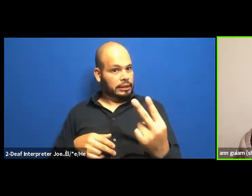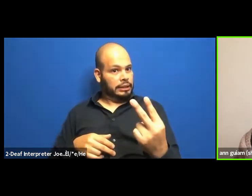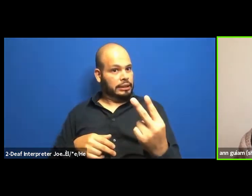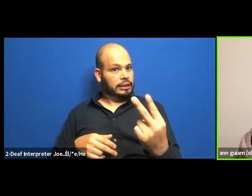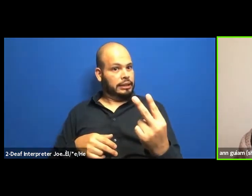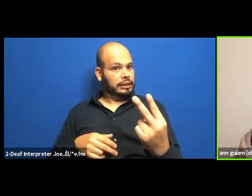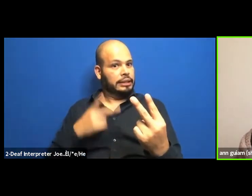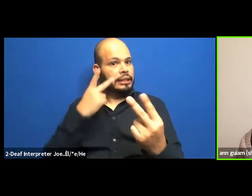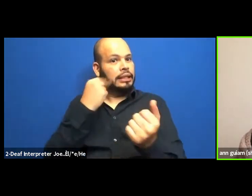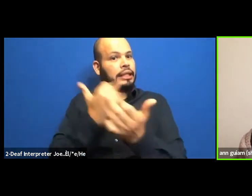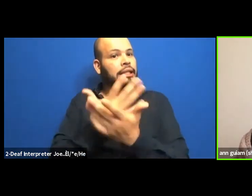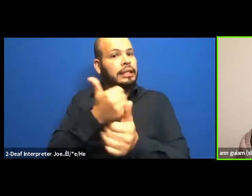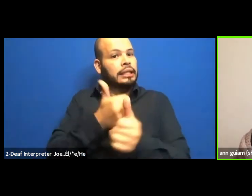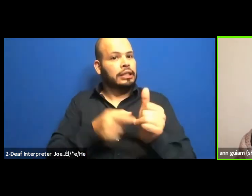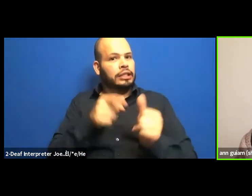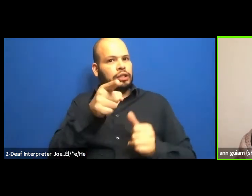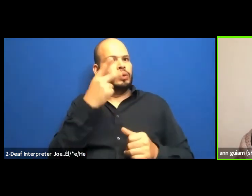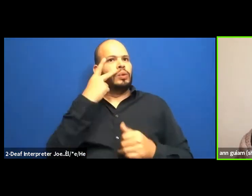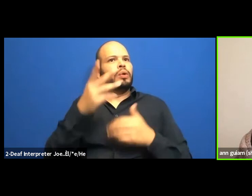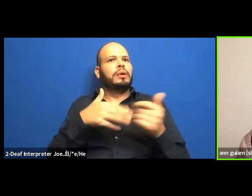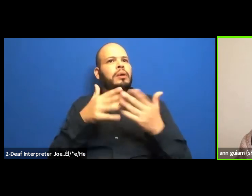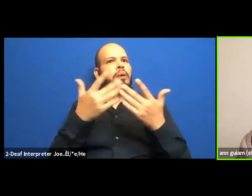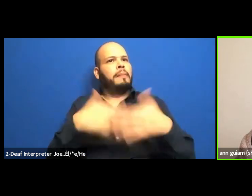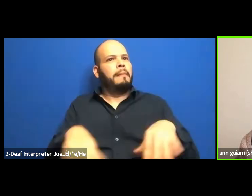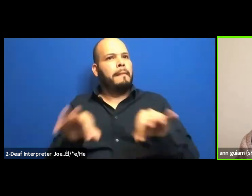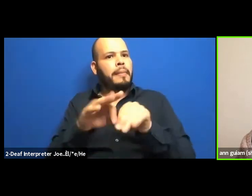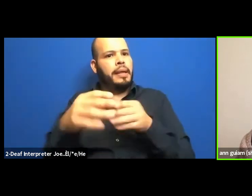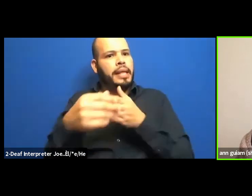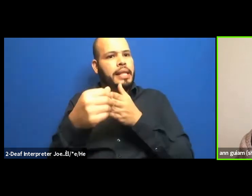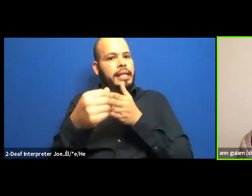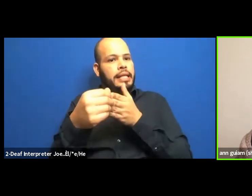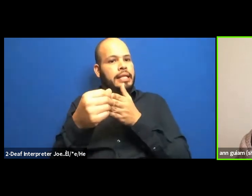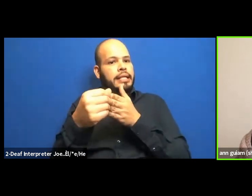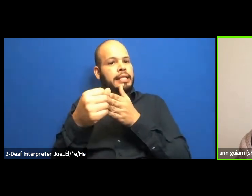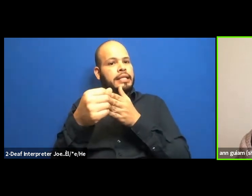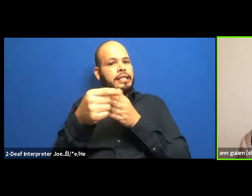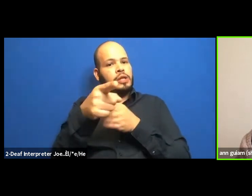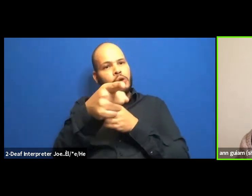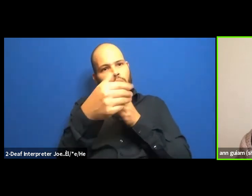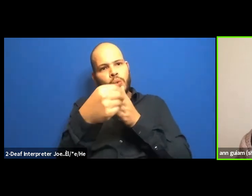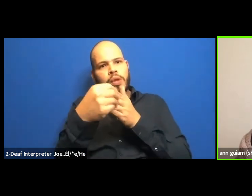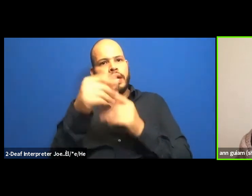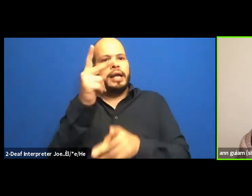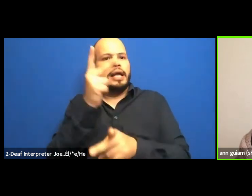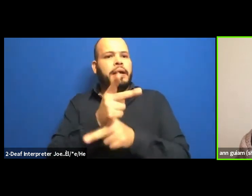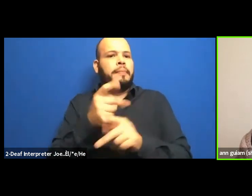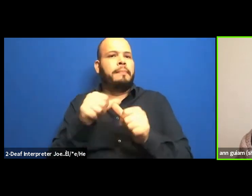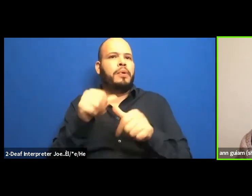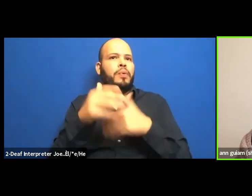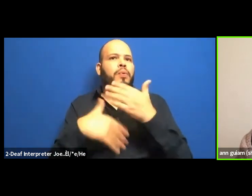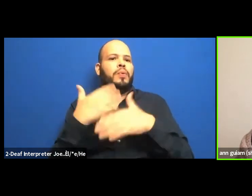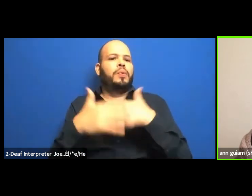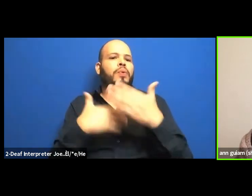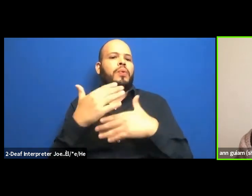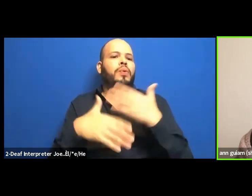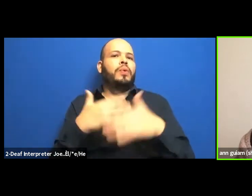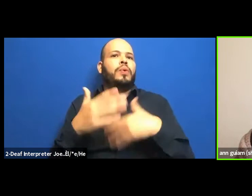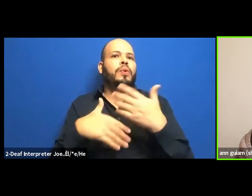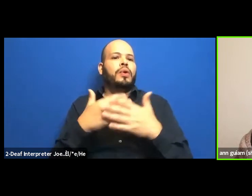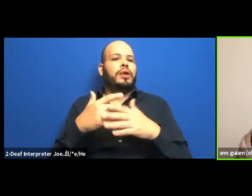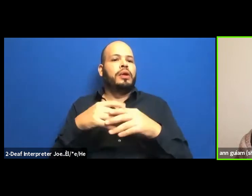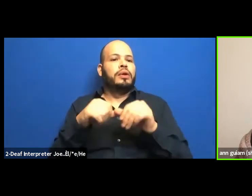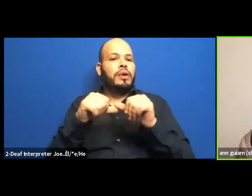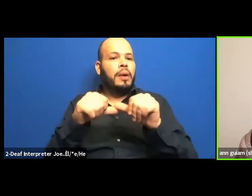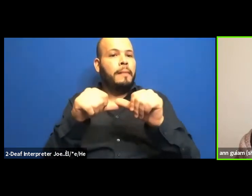break away from what you need or don't need. Uplift and acknowledge others who keep you grounded in